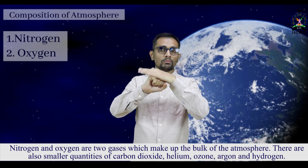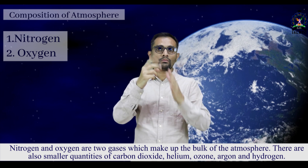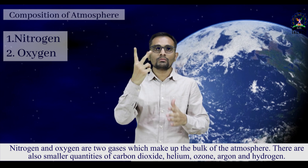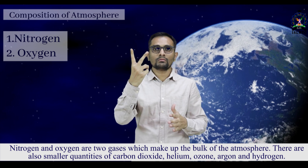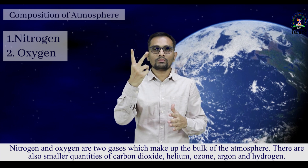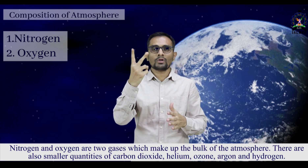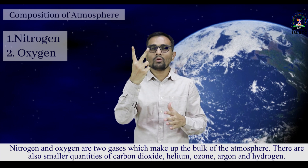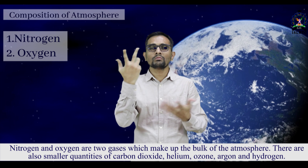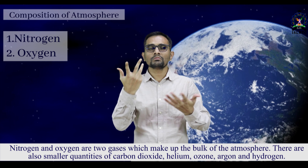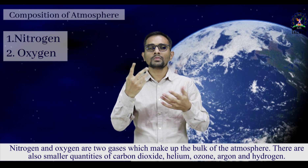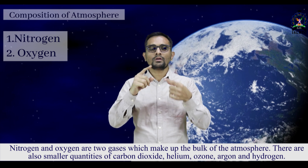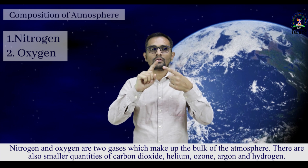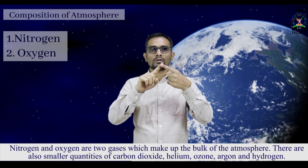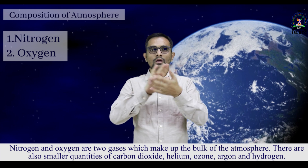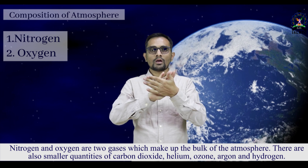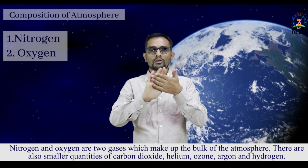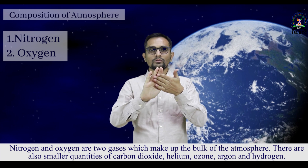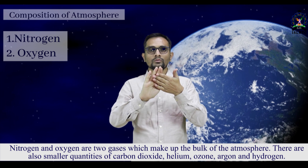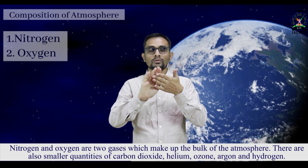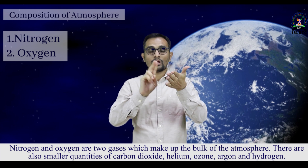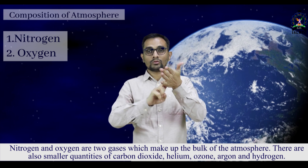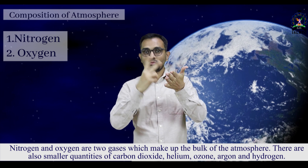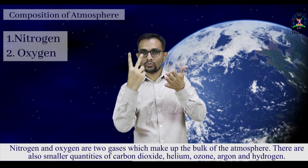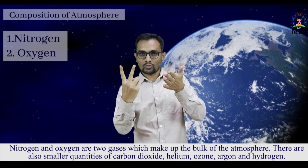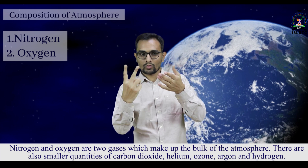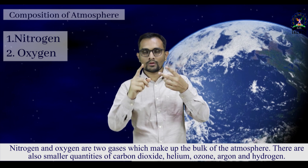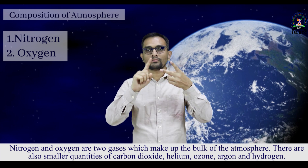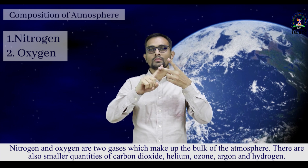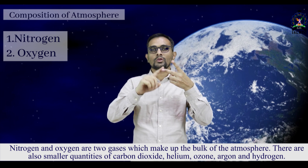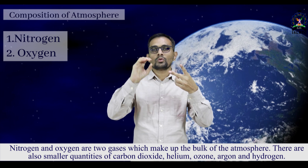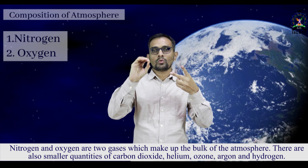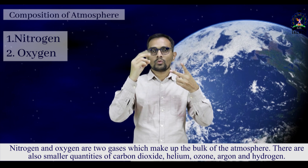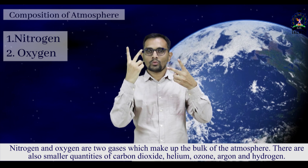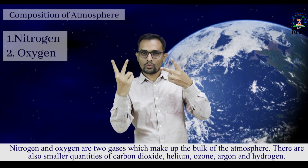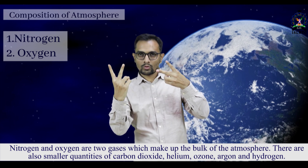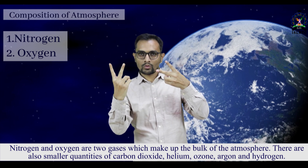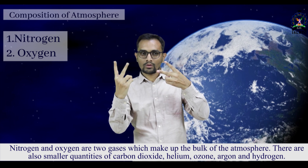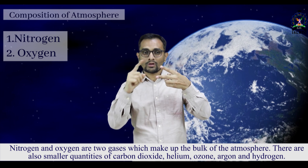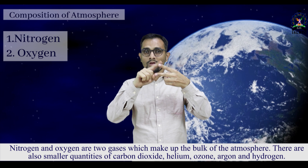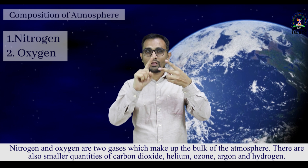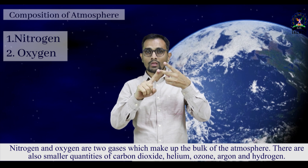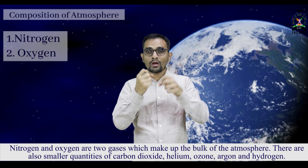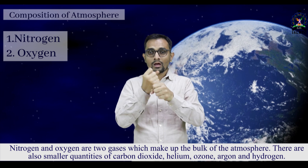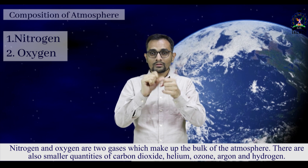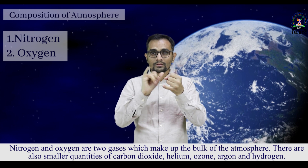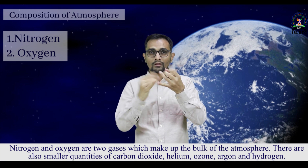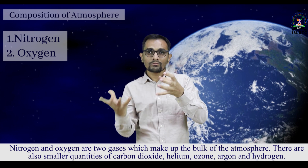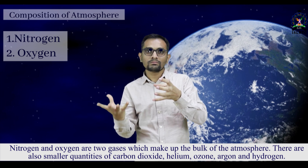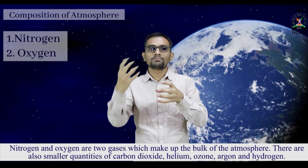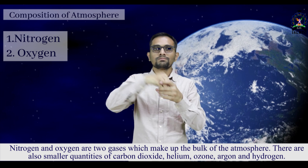Nitrogen and oxygen are the two gases which make up the bulk of